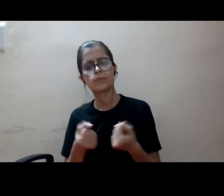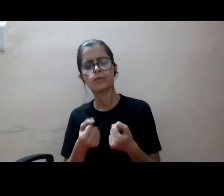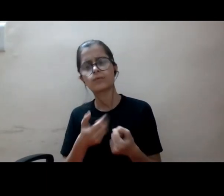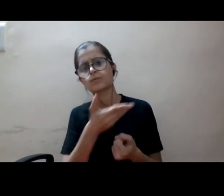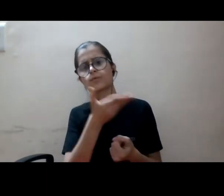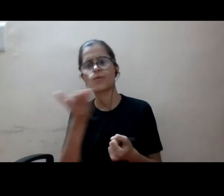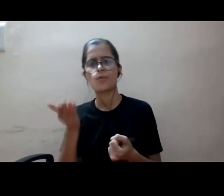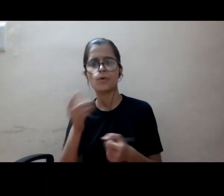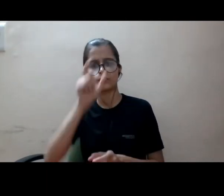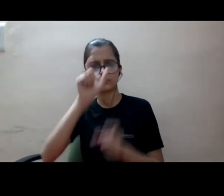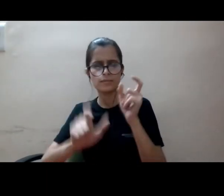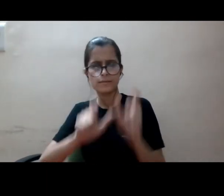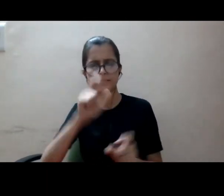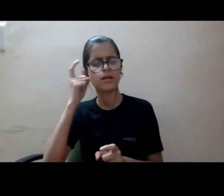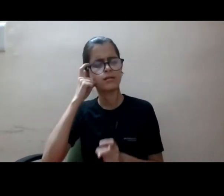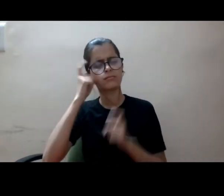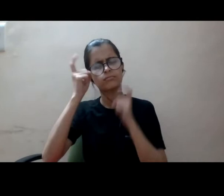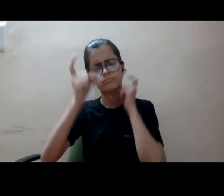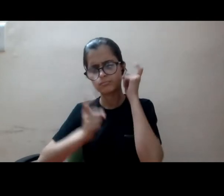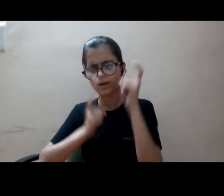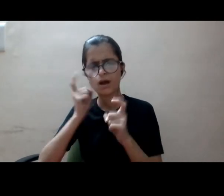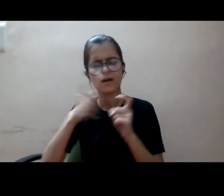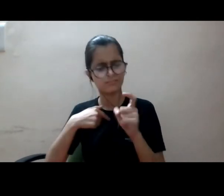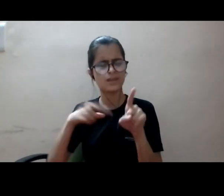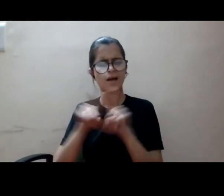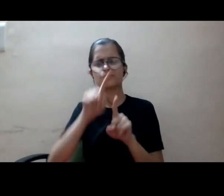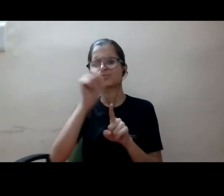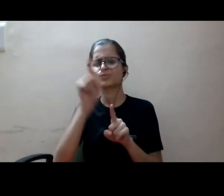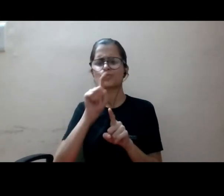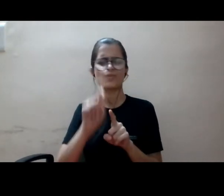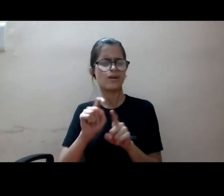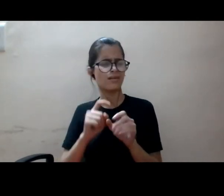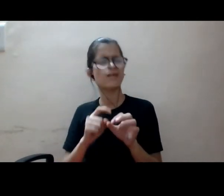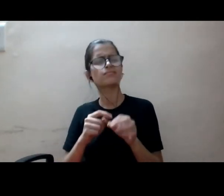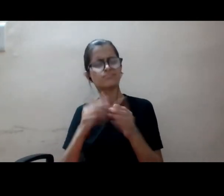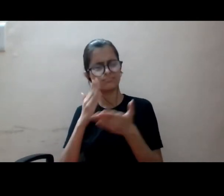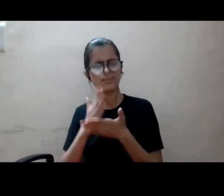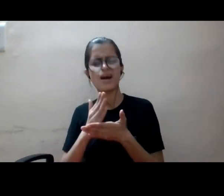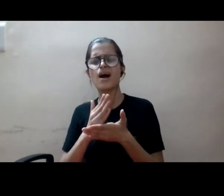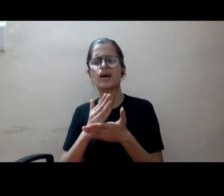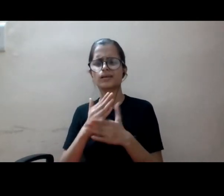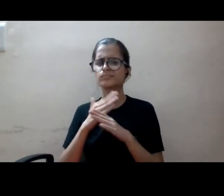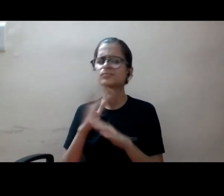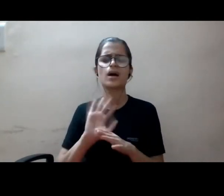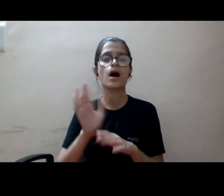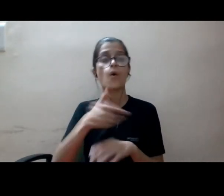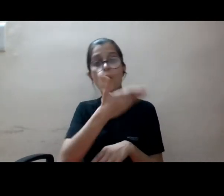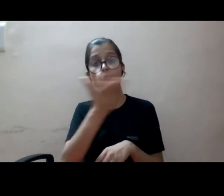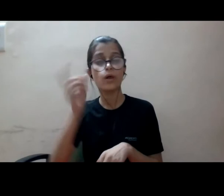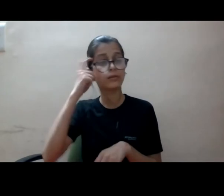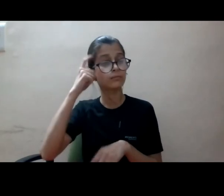to think about it. I am not posing a question, but we can think about it. Like,